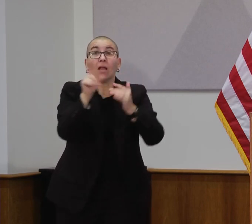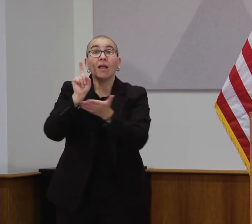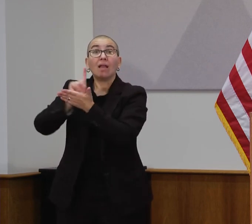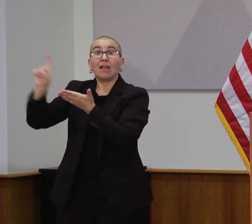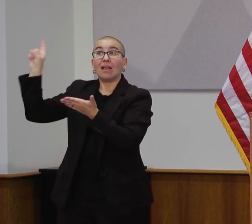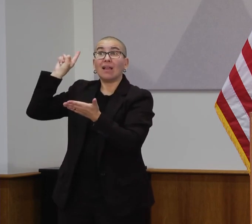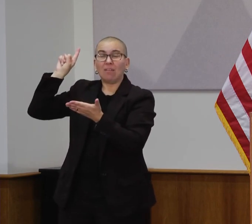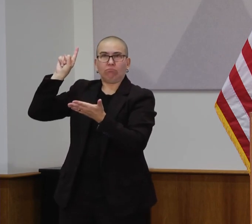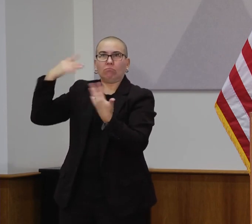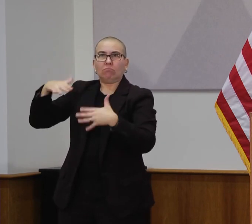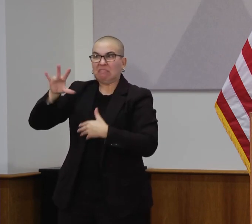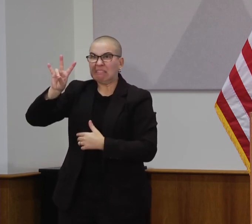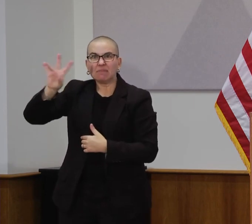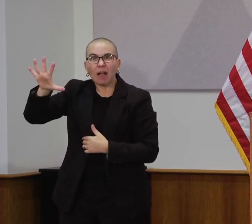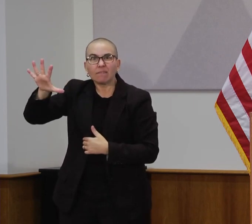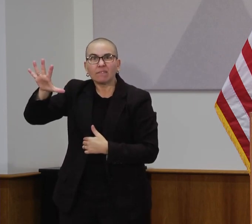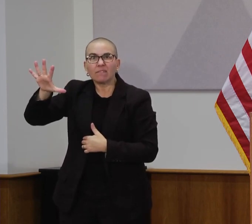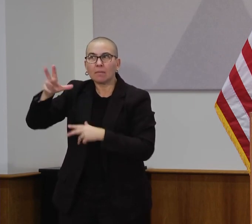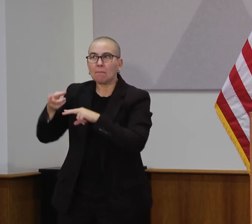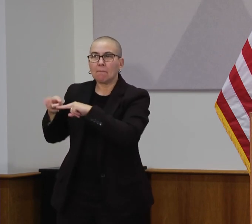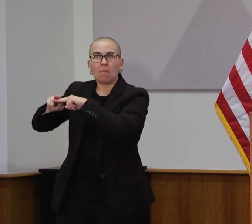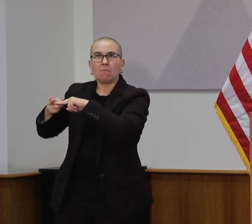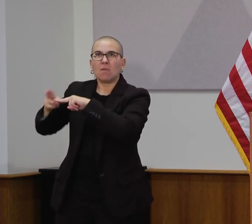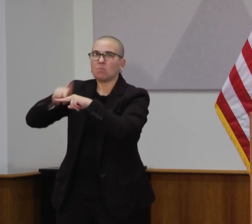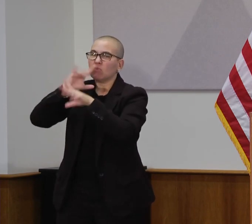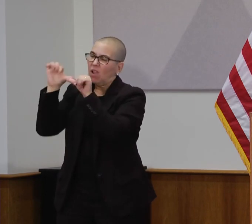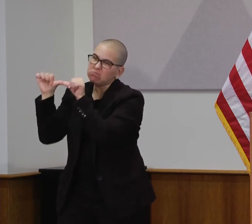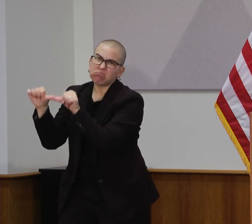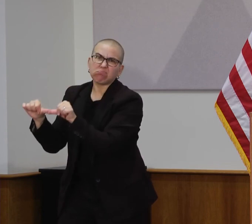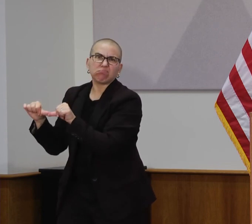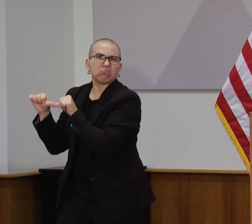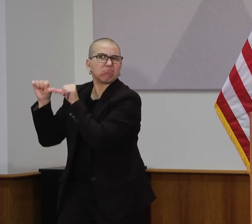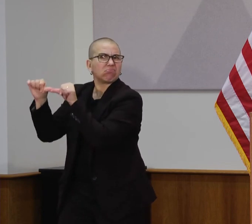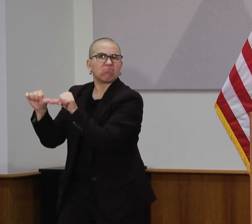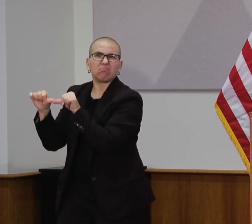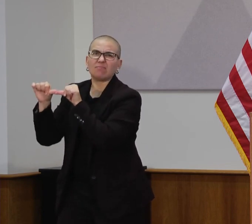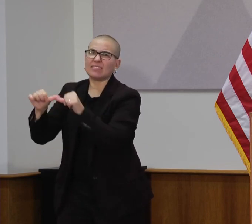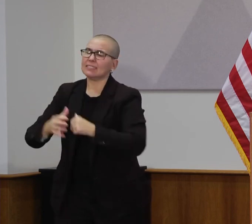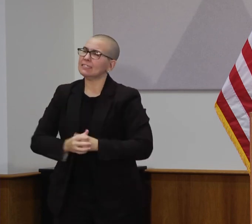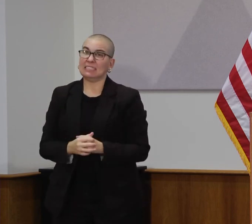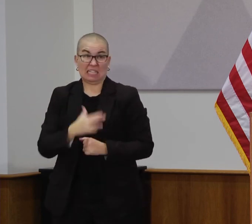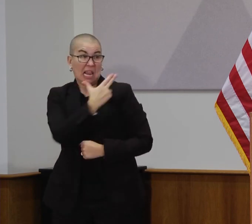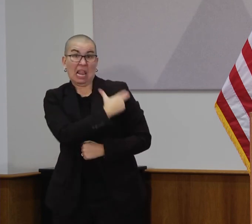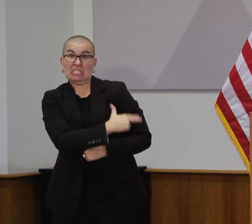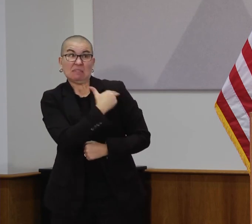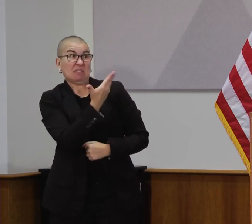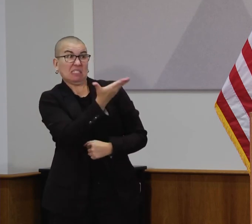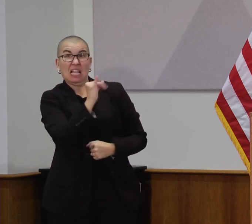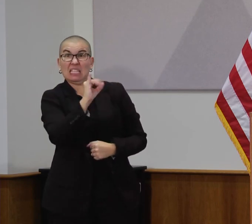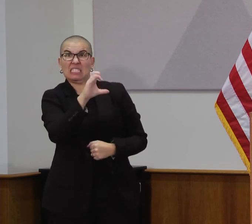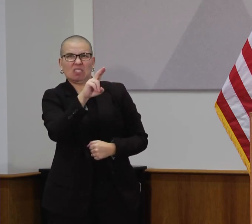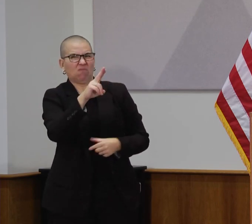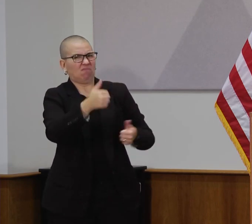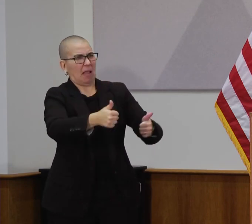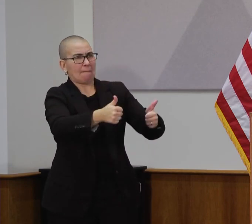the increase in cases is followed by an increase in hospitalizations and sadly